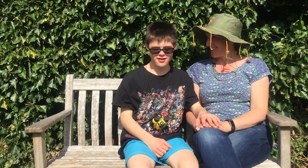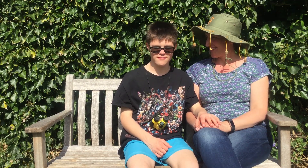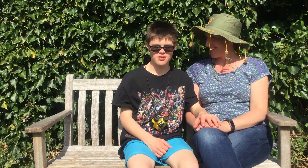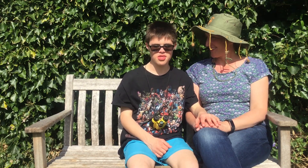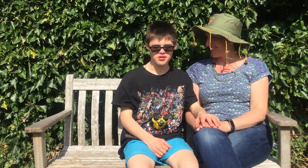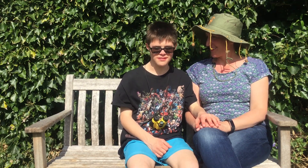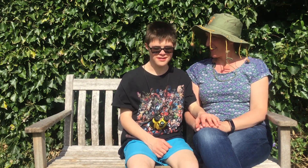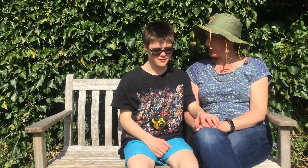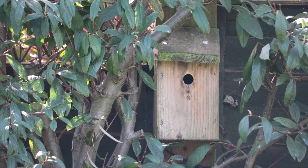Different trick.